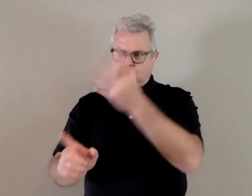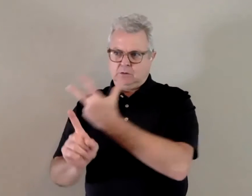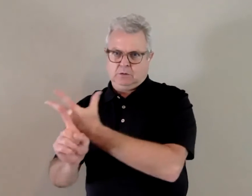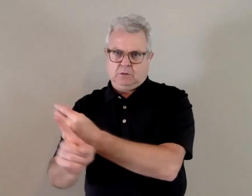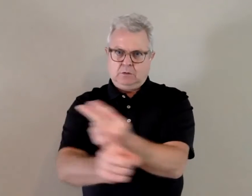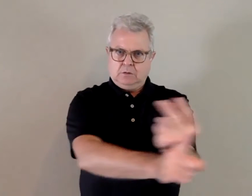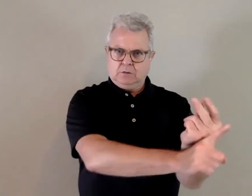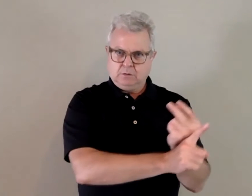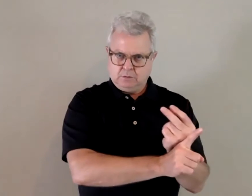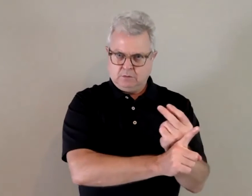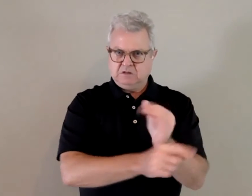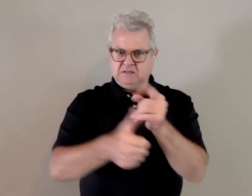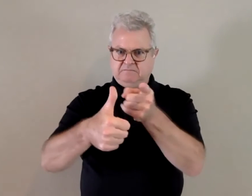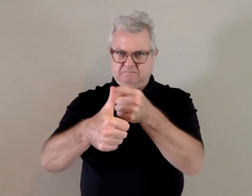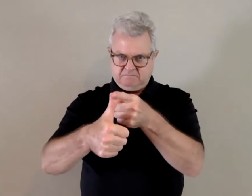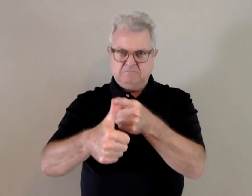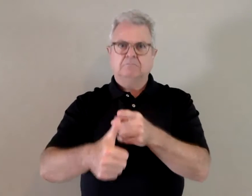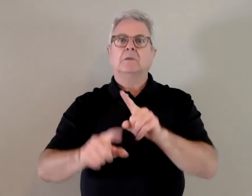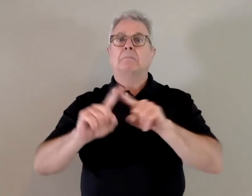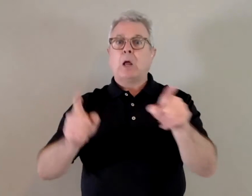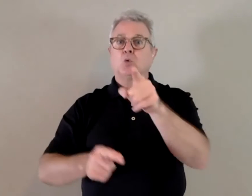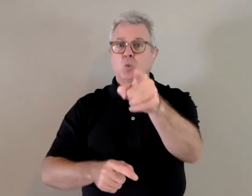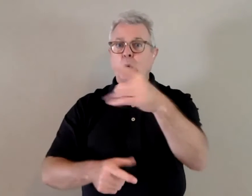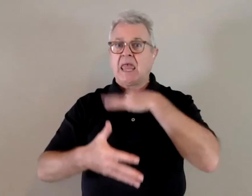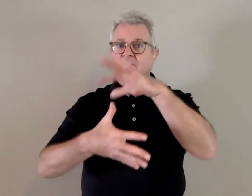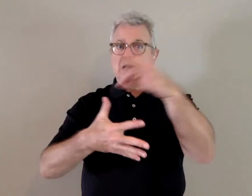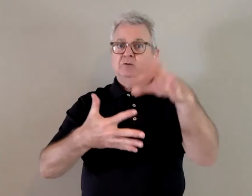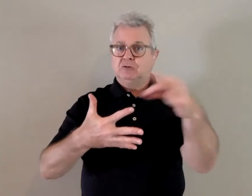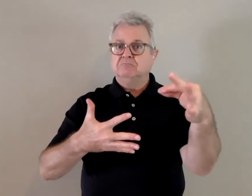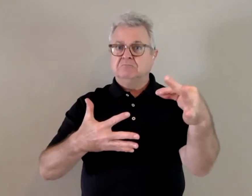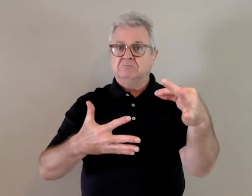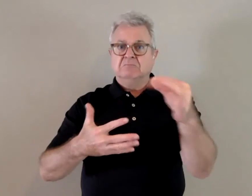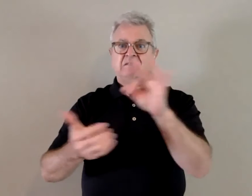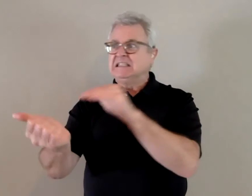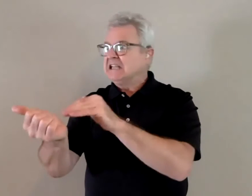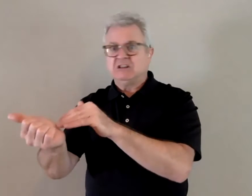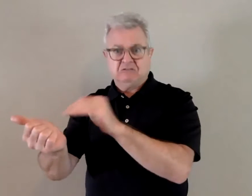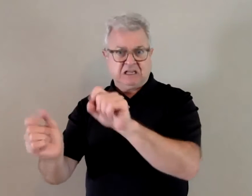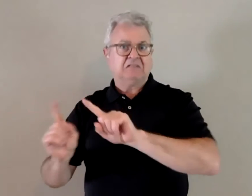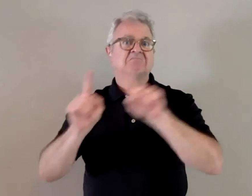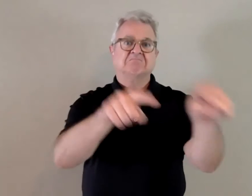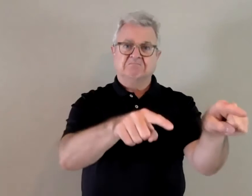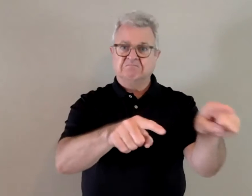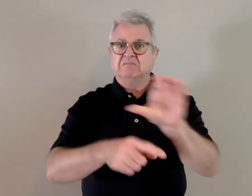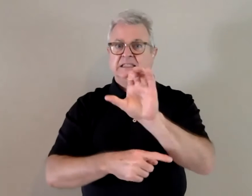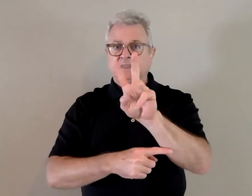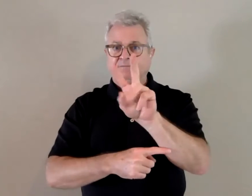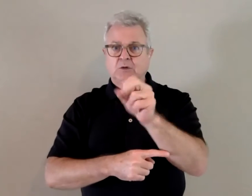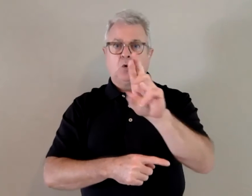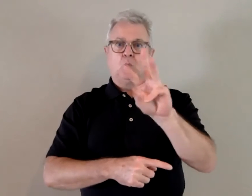to a pharmacy. The children and the family may feel better going to your family doctor, but you do have choices.